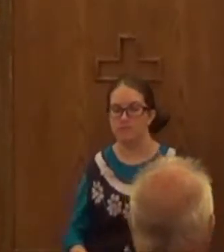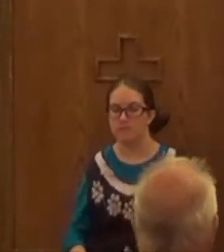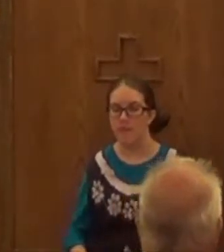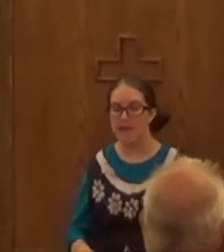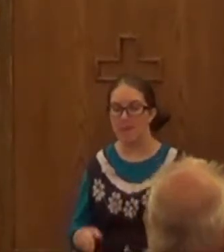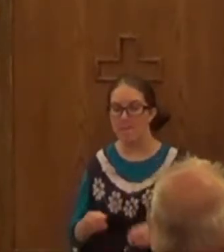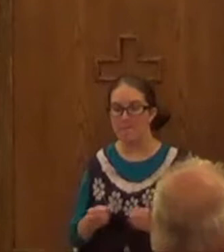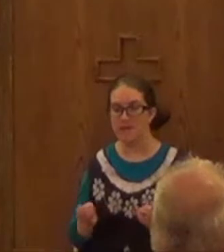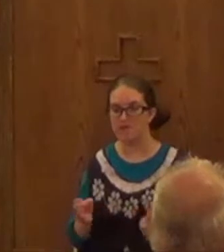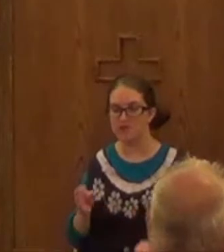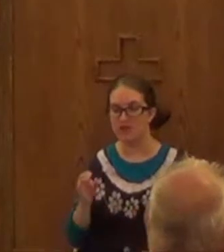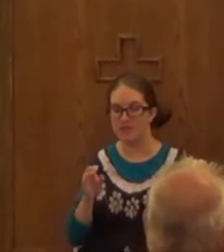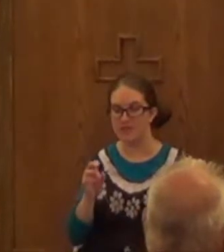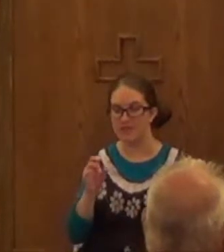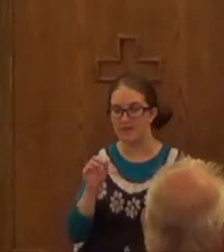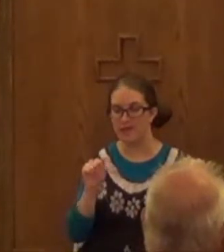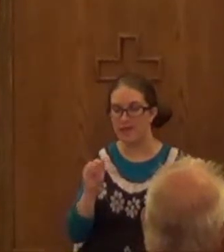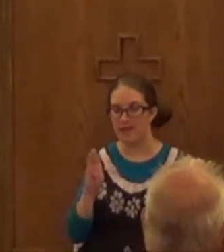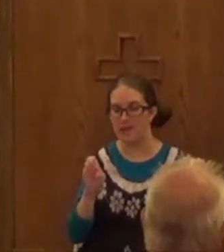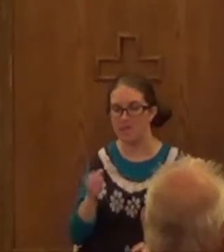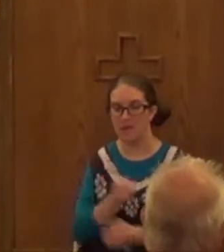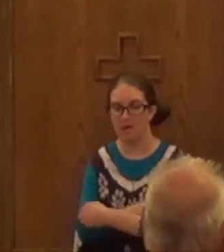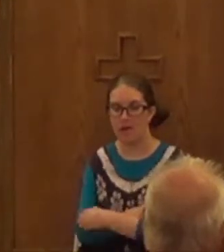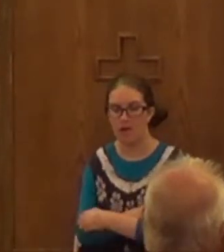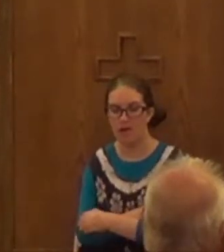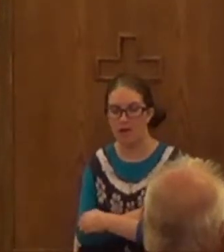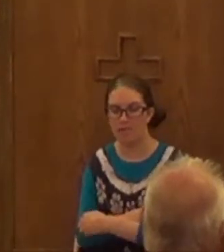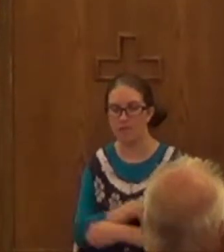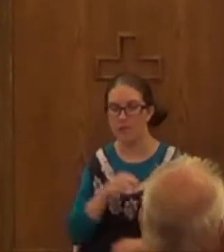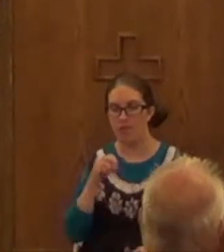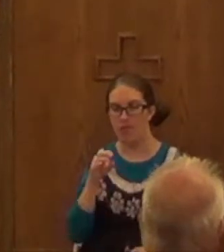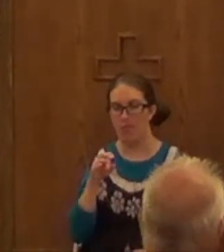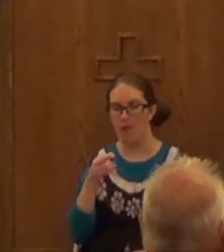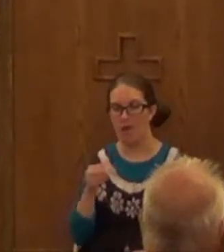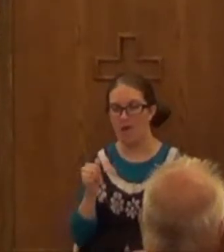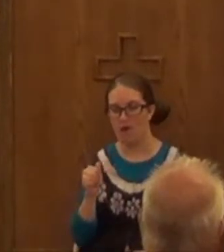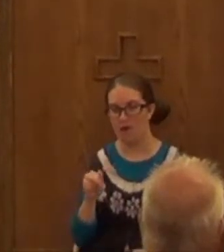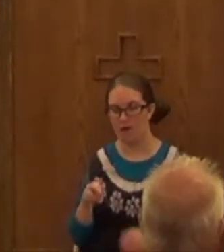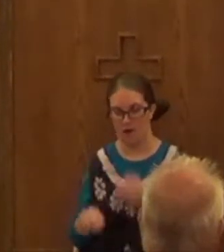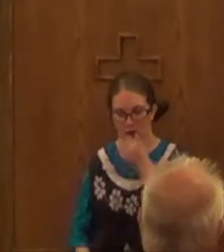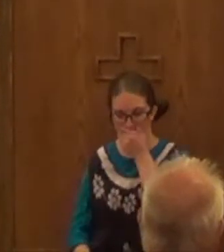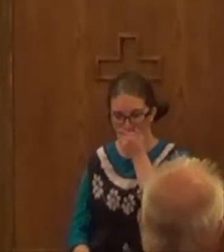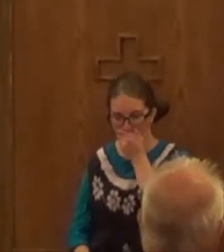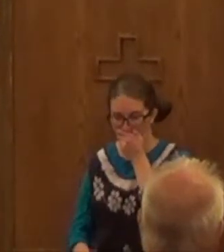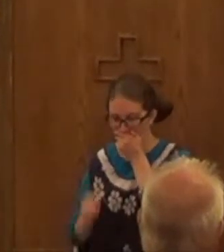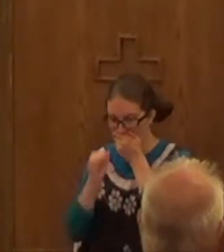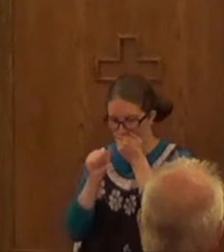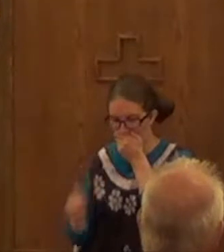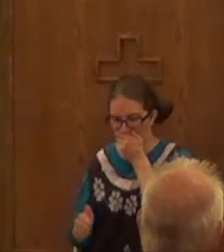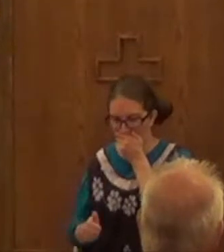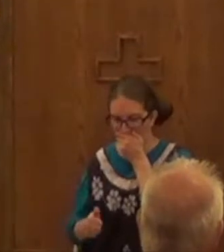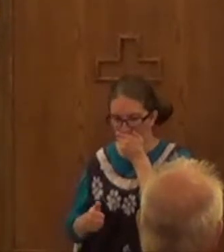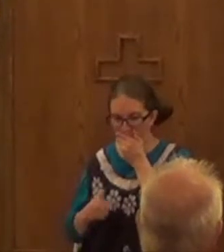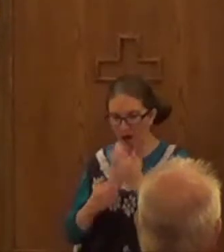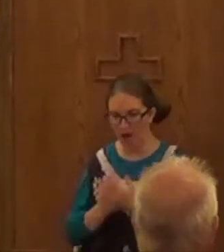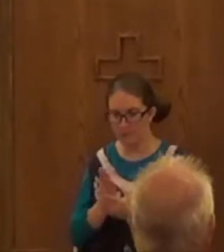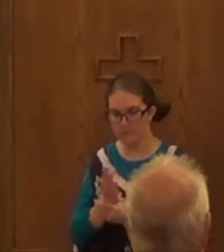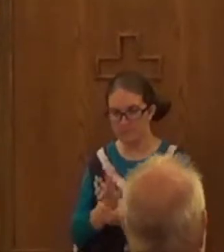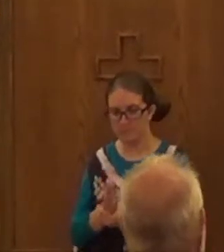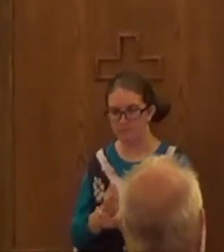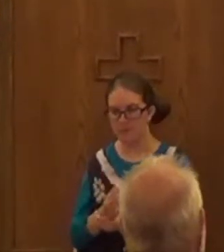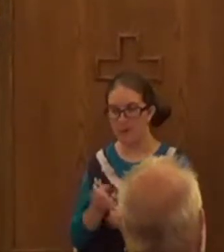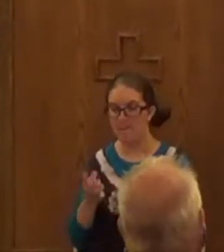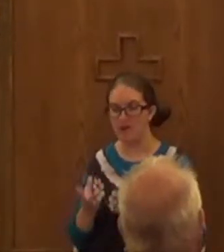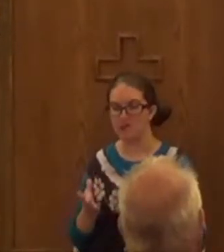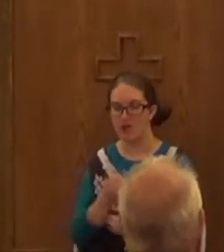as Abraham loved Ishmael, he wasn't there going to let him get in the way of what God's promise was. As